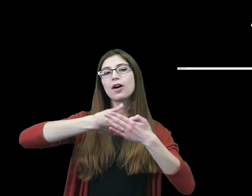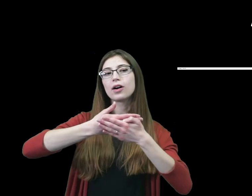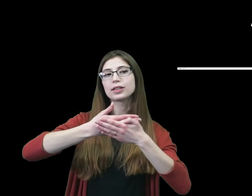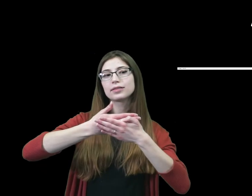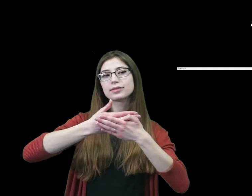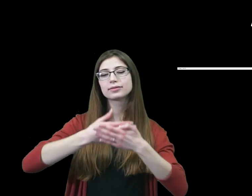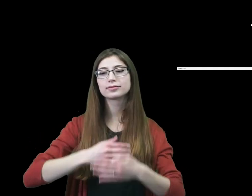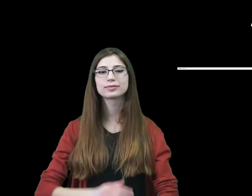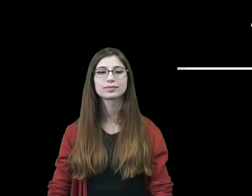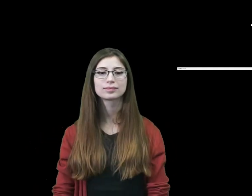All.